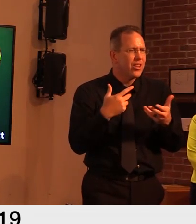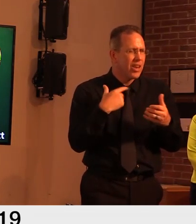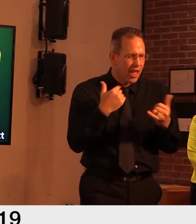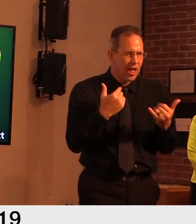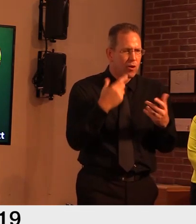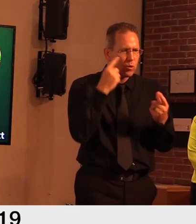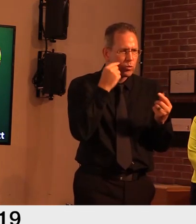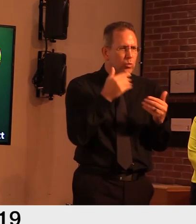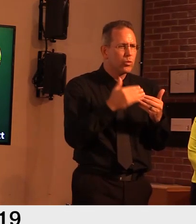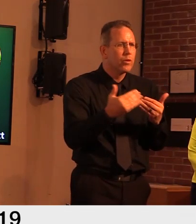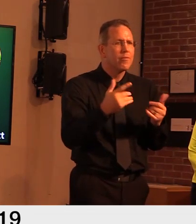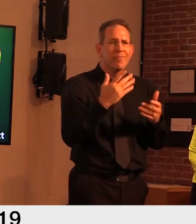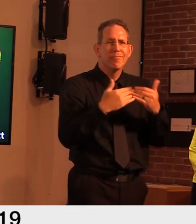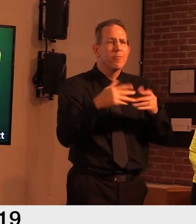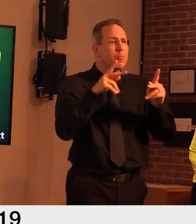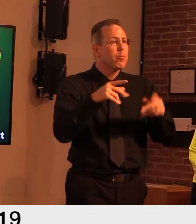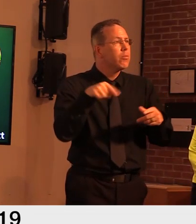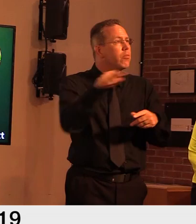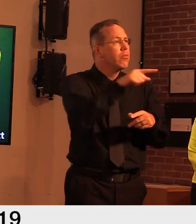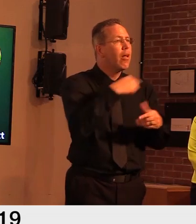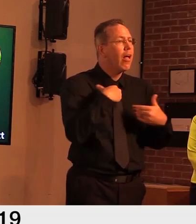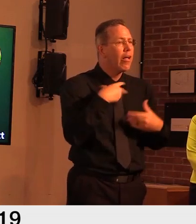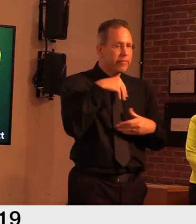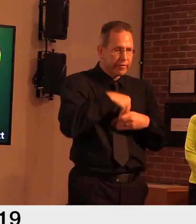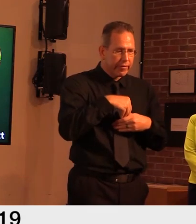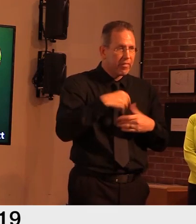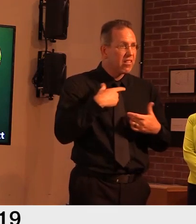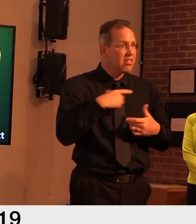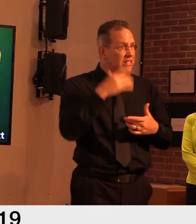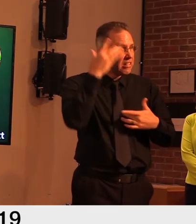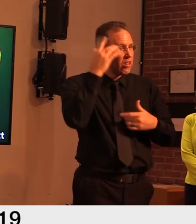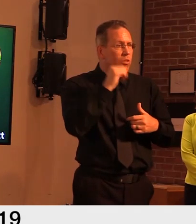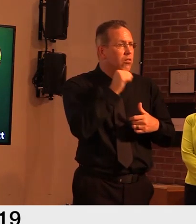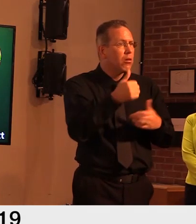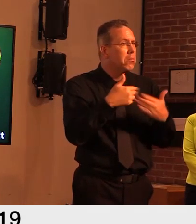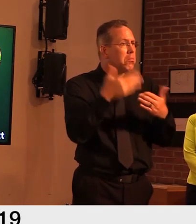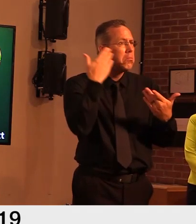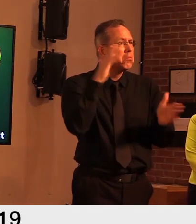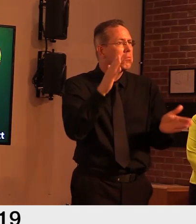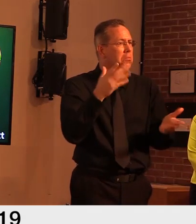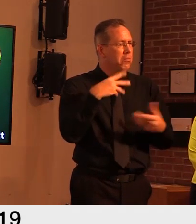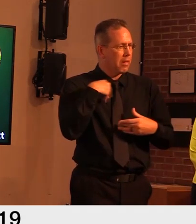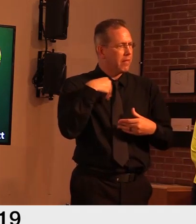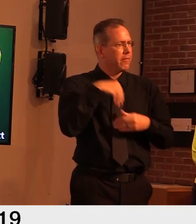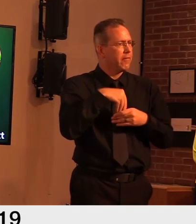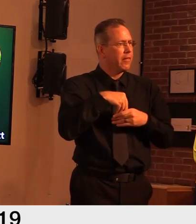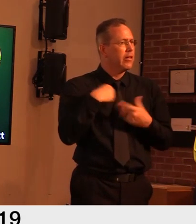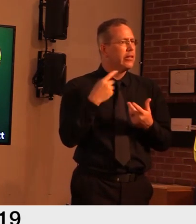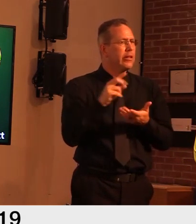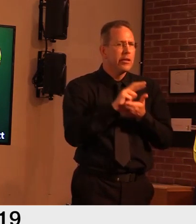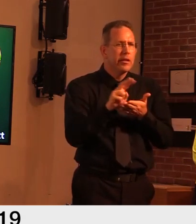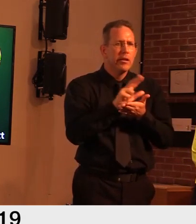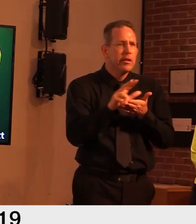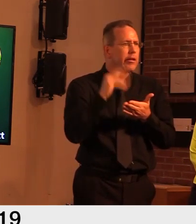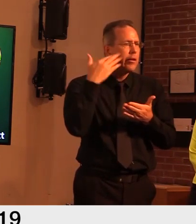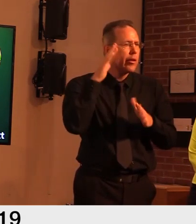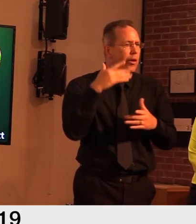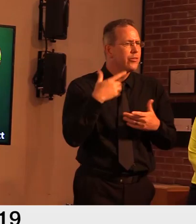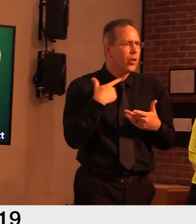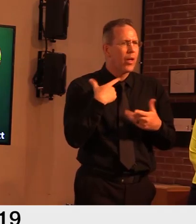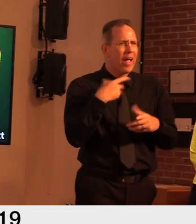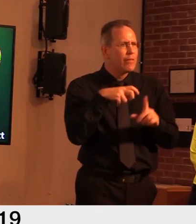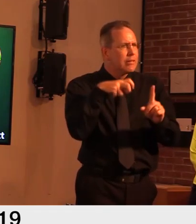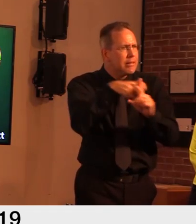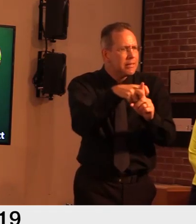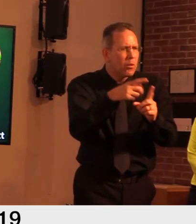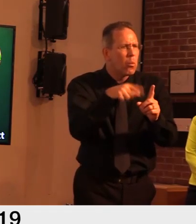ask positive cases questions about their whereabouts in the 2 weeks before symptoms even developed, because we know about the infectious period